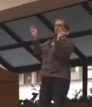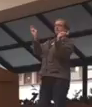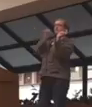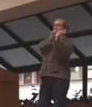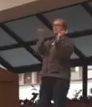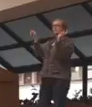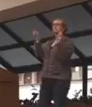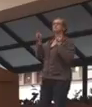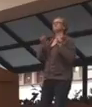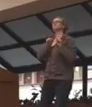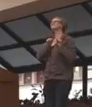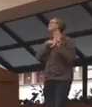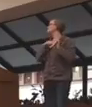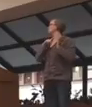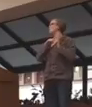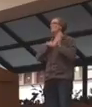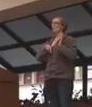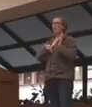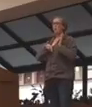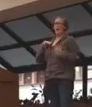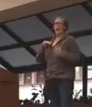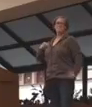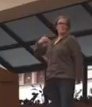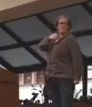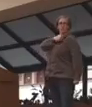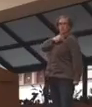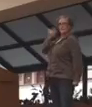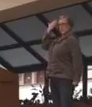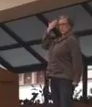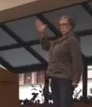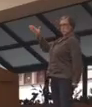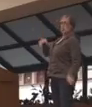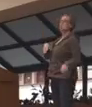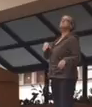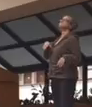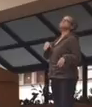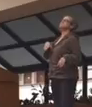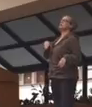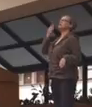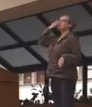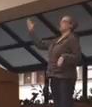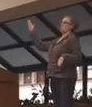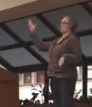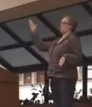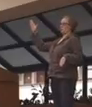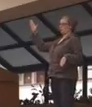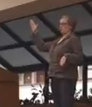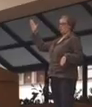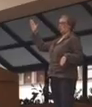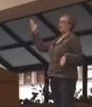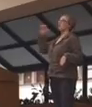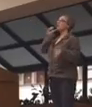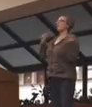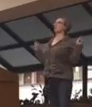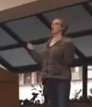that if the topic comes up of what the members know or what the members